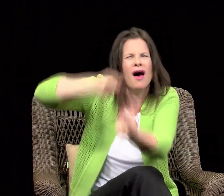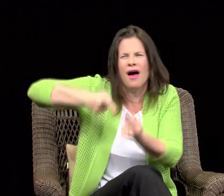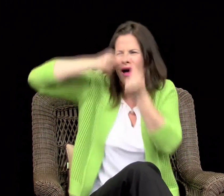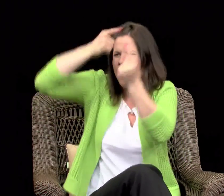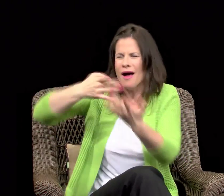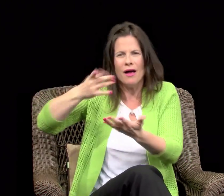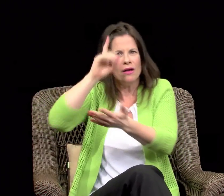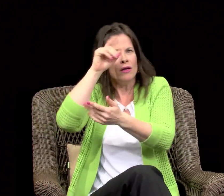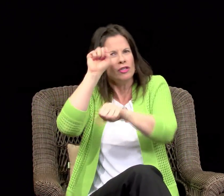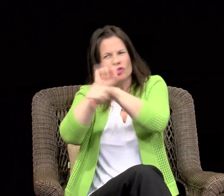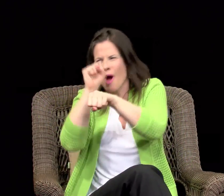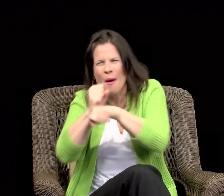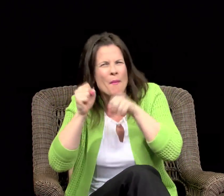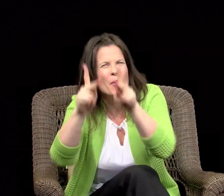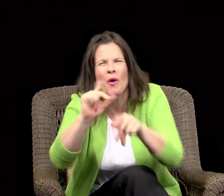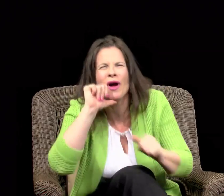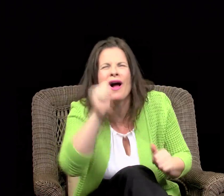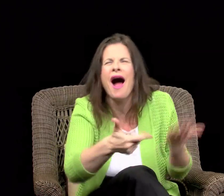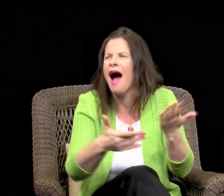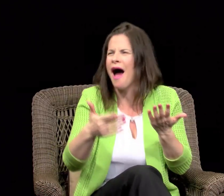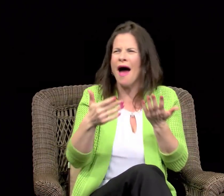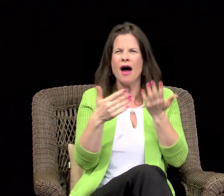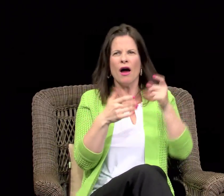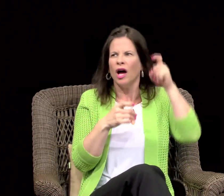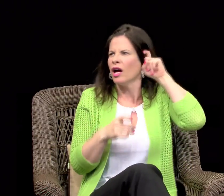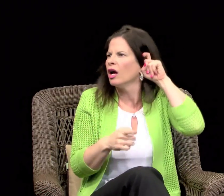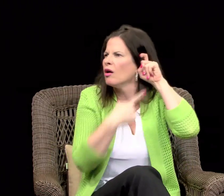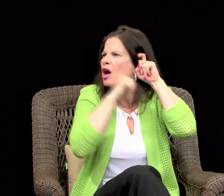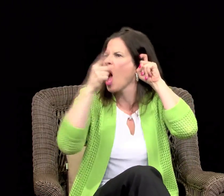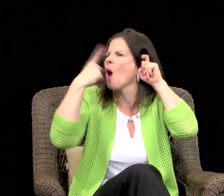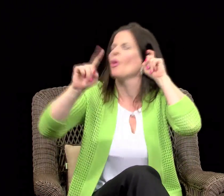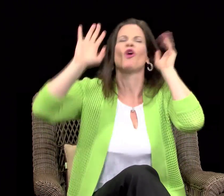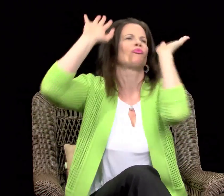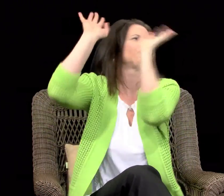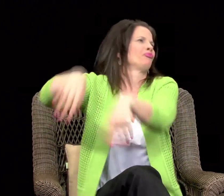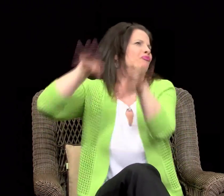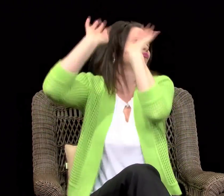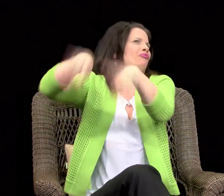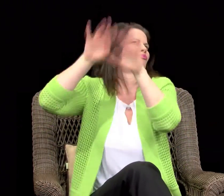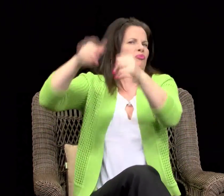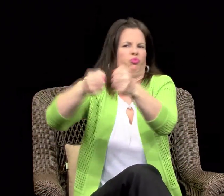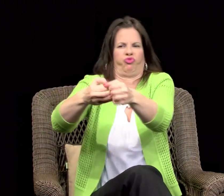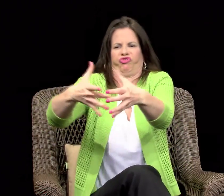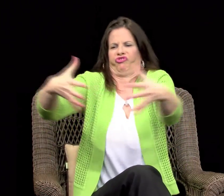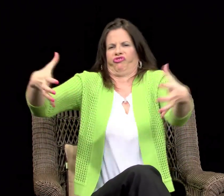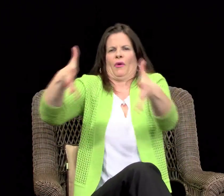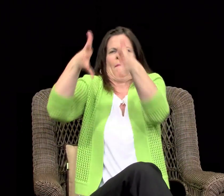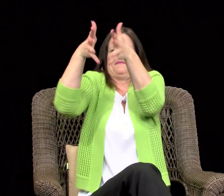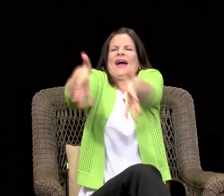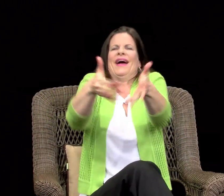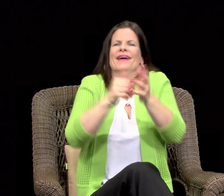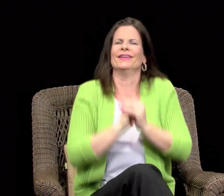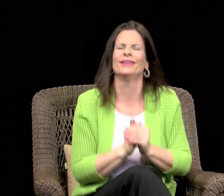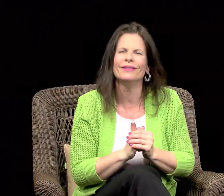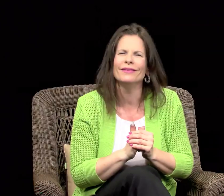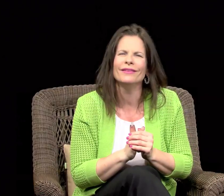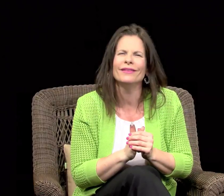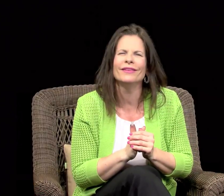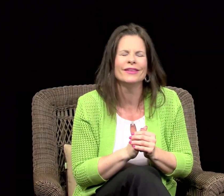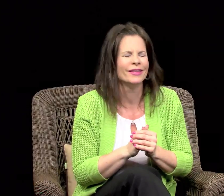deaf community is struggling. They don't have jobs, and they have like a hearing aid, and I mean,